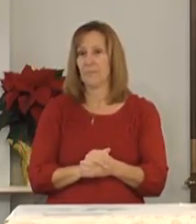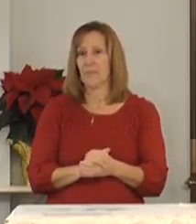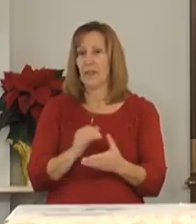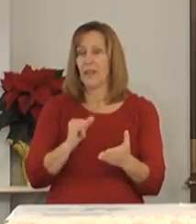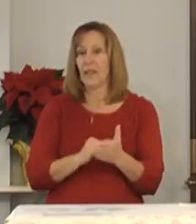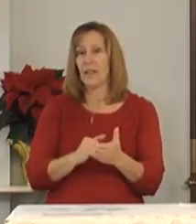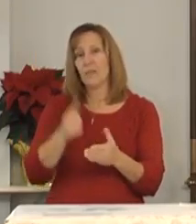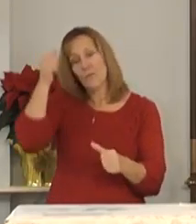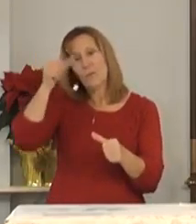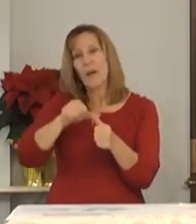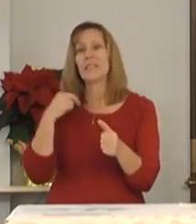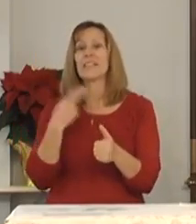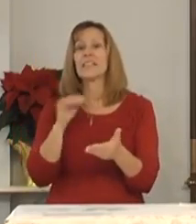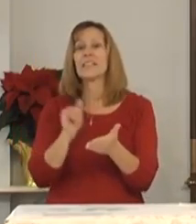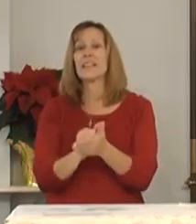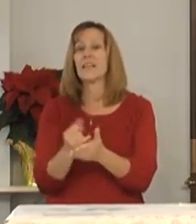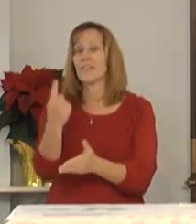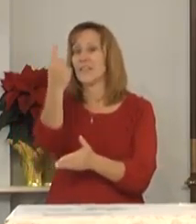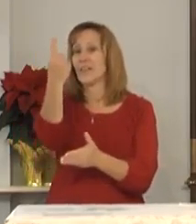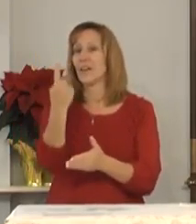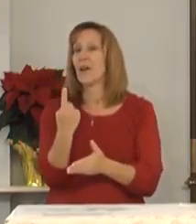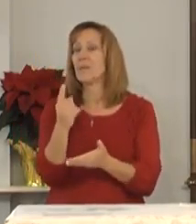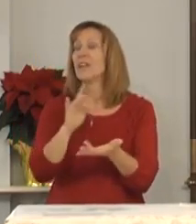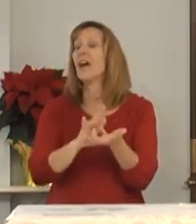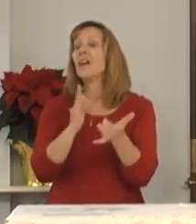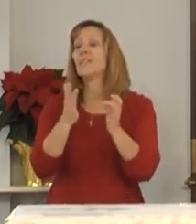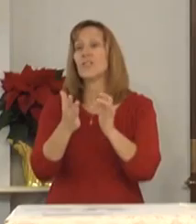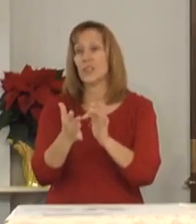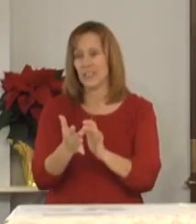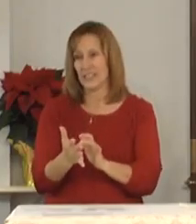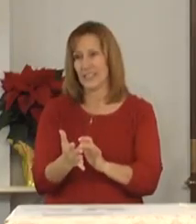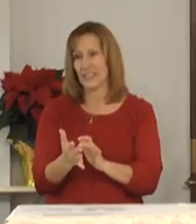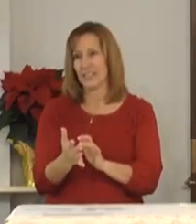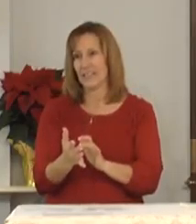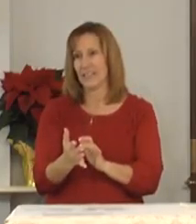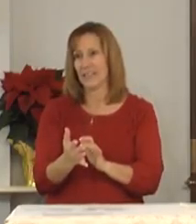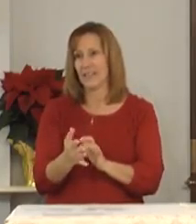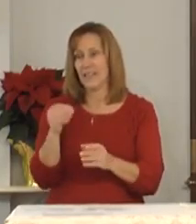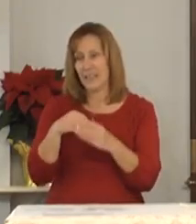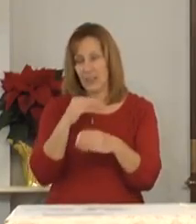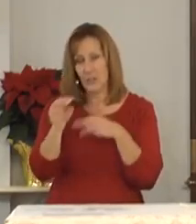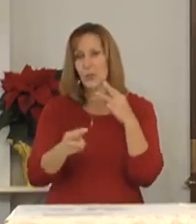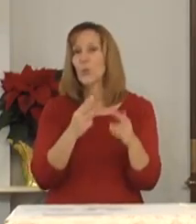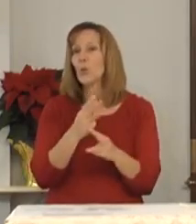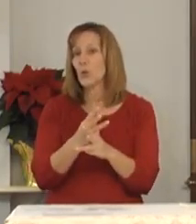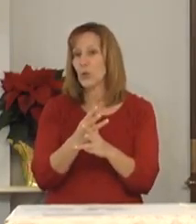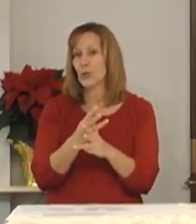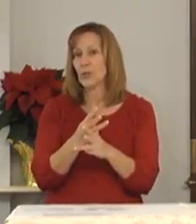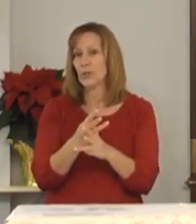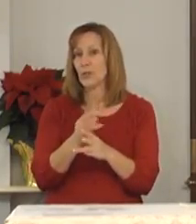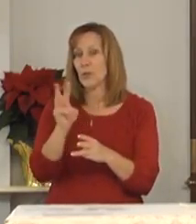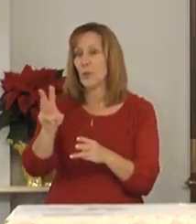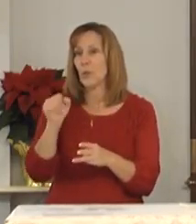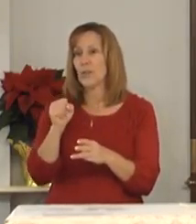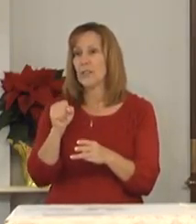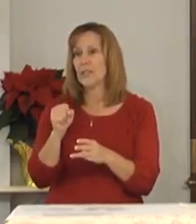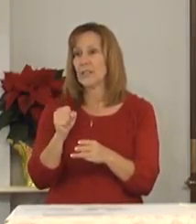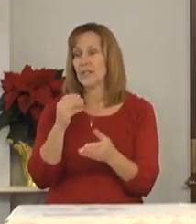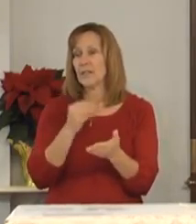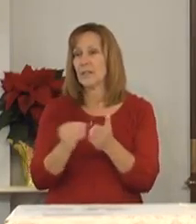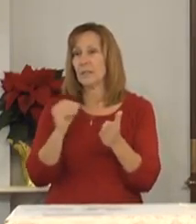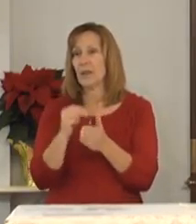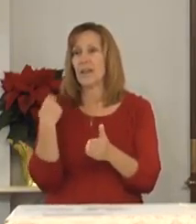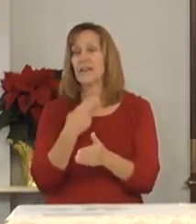It reminds us that the coming of Jesus into the world was to buy